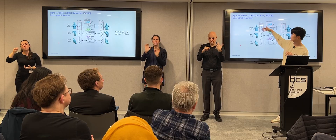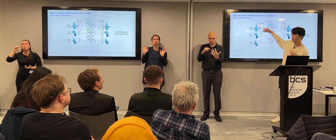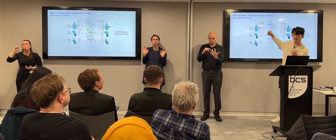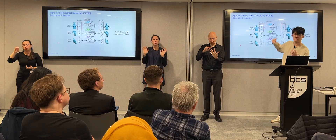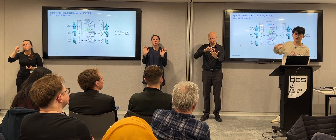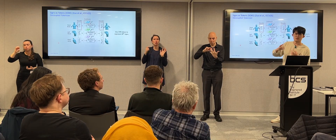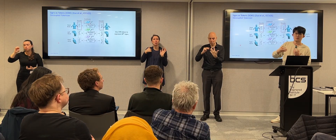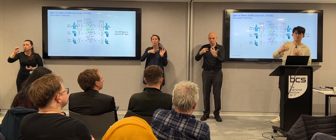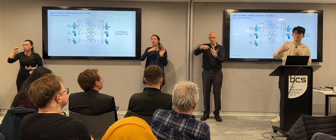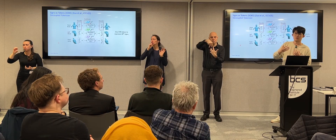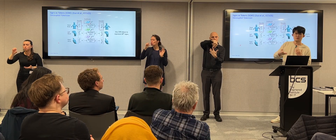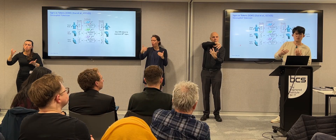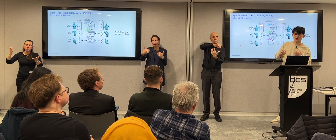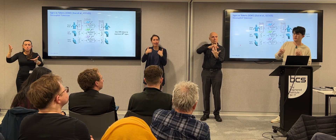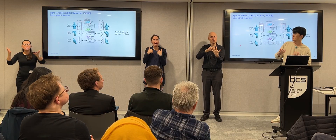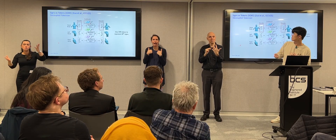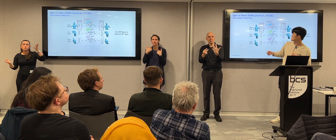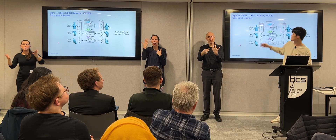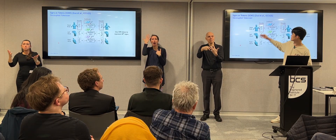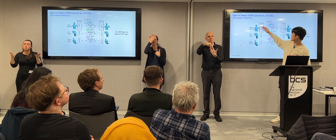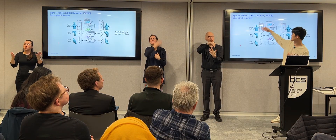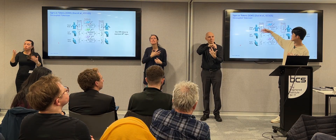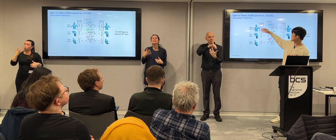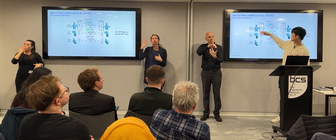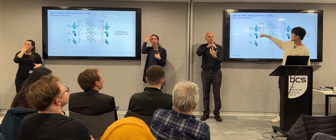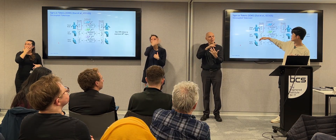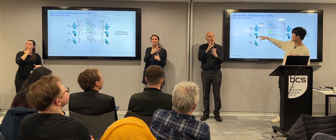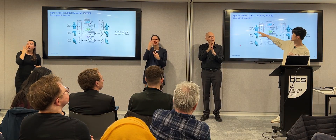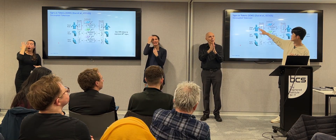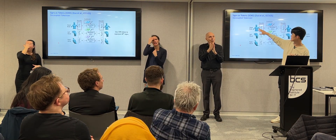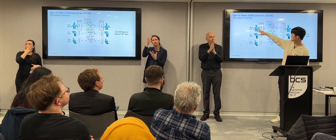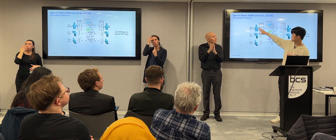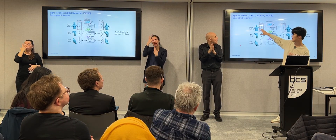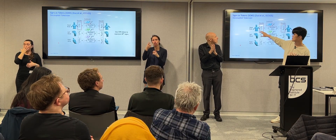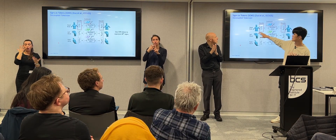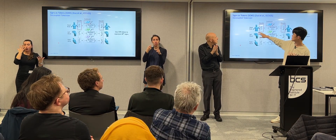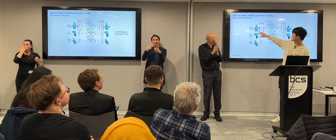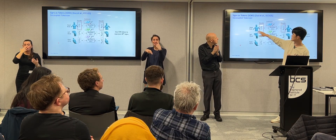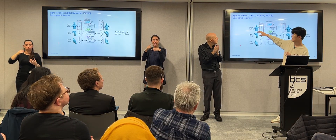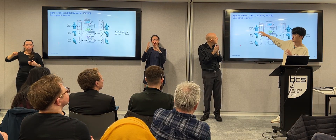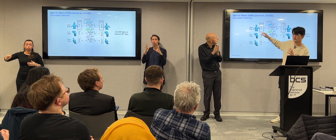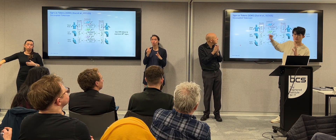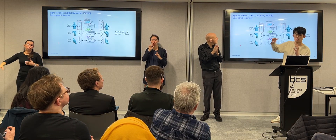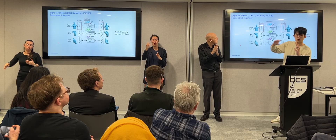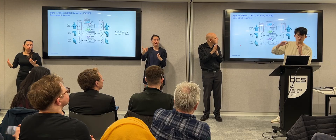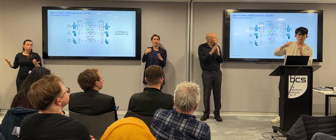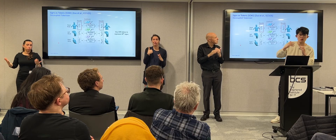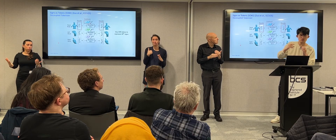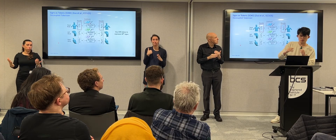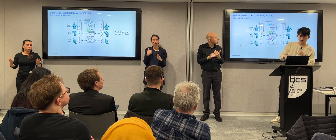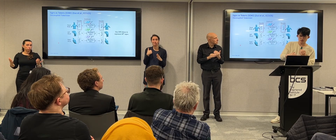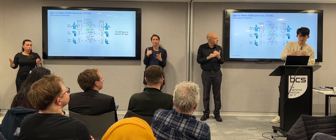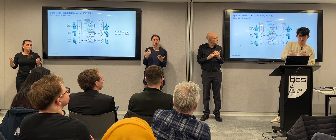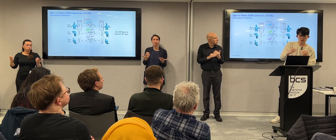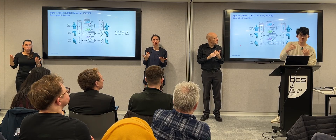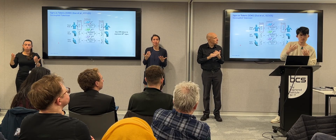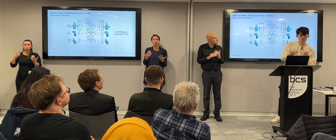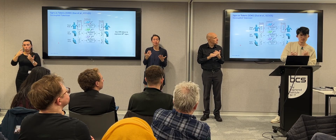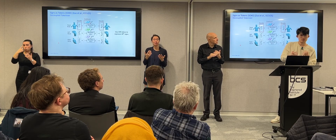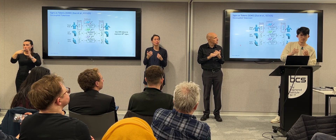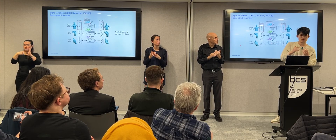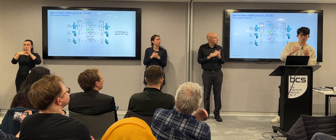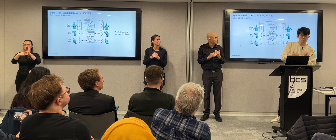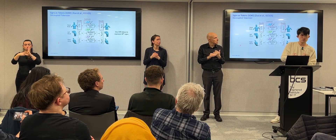we do not have the appearance information from the signers. So you can say that they are in when we model. I mean,